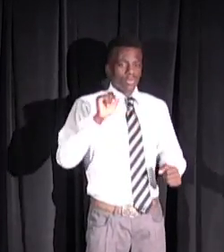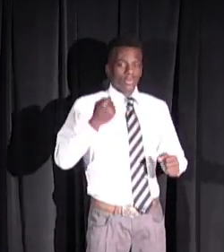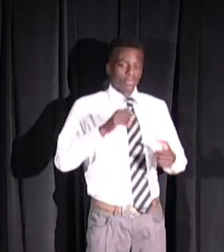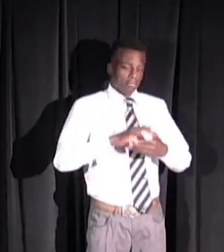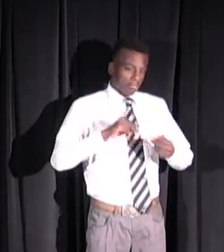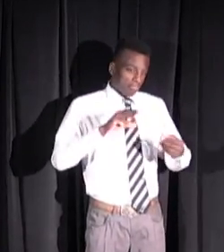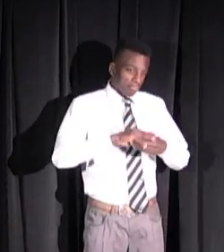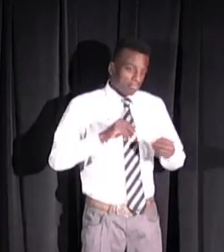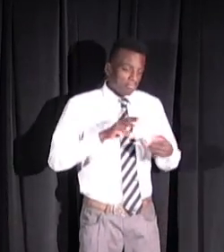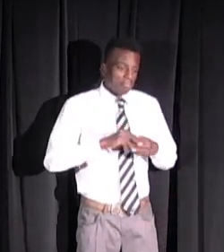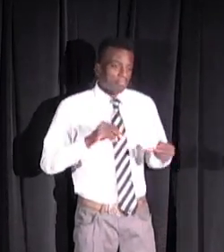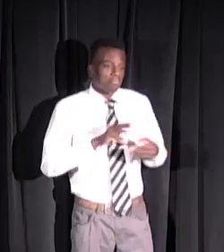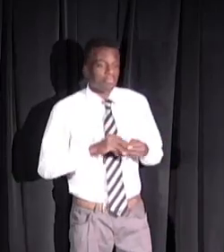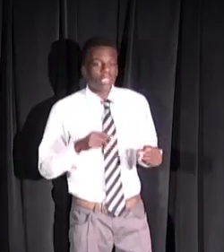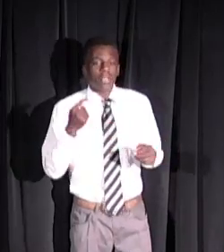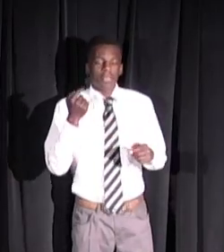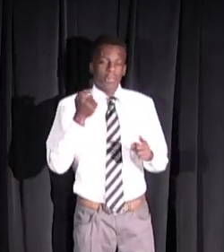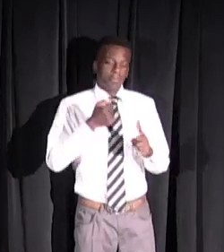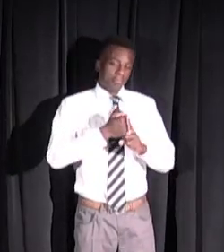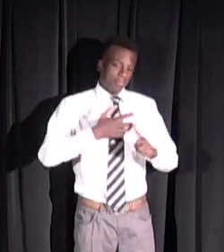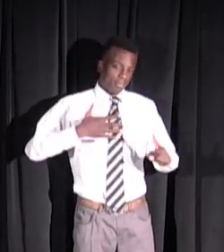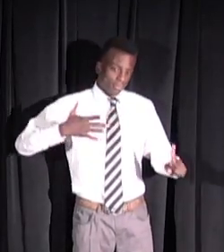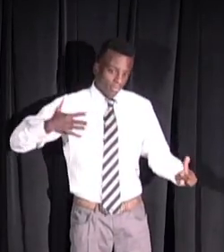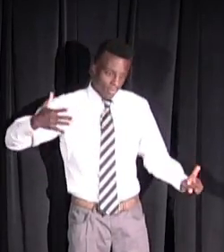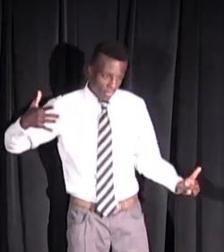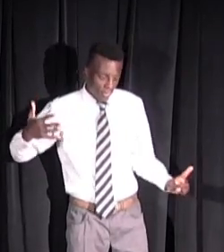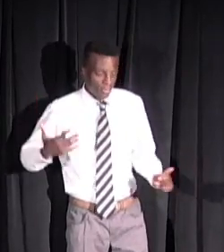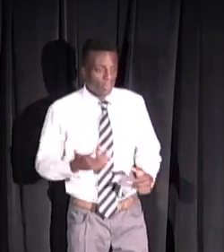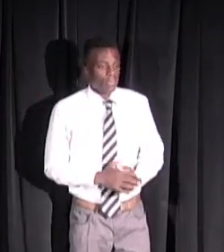So I want to take this opportunity to tell you, expand upon Julio's story a little bit.